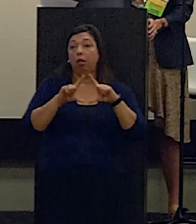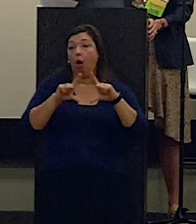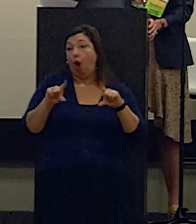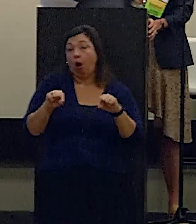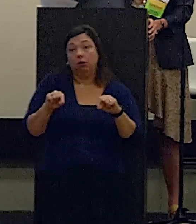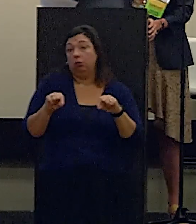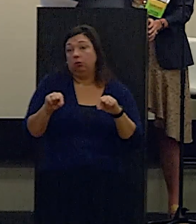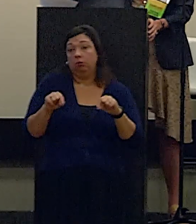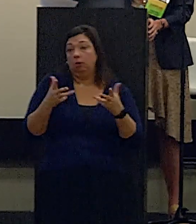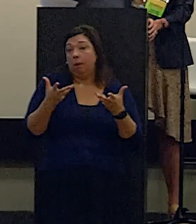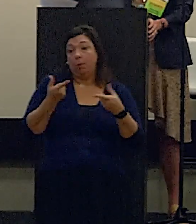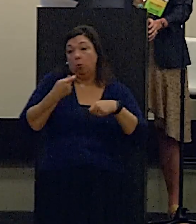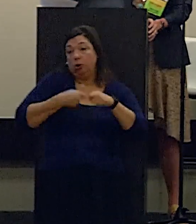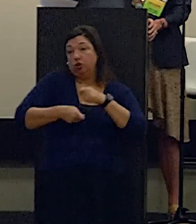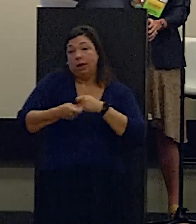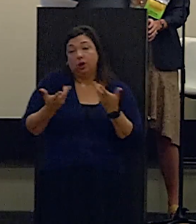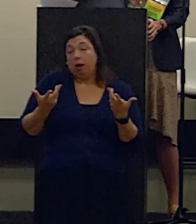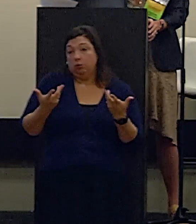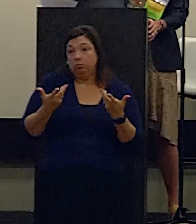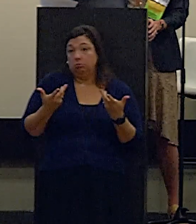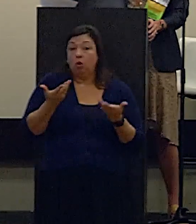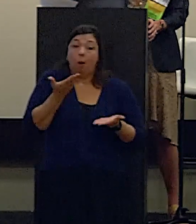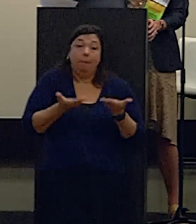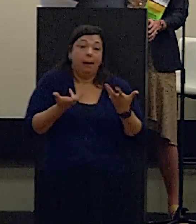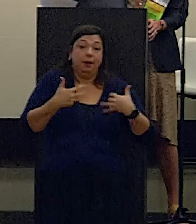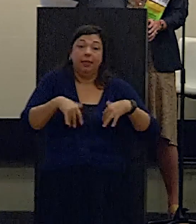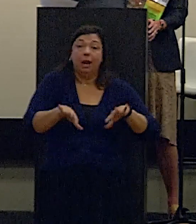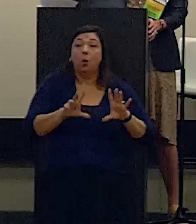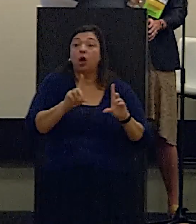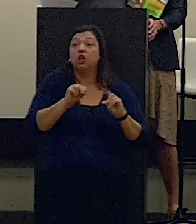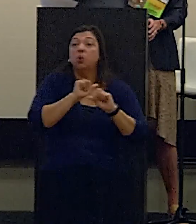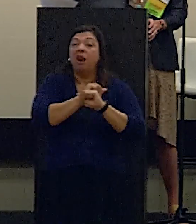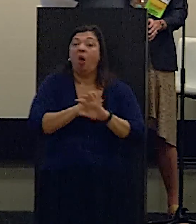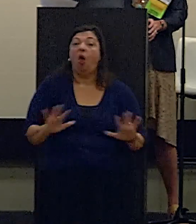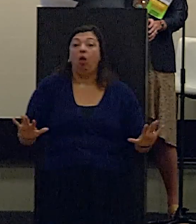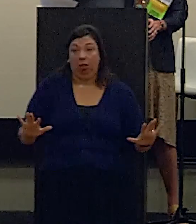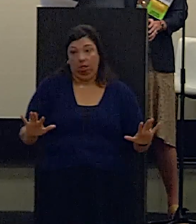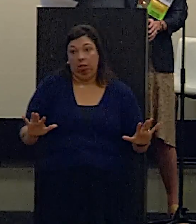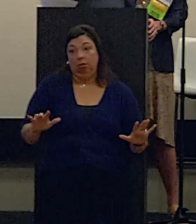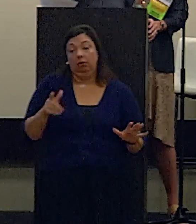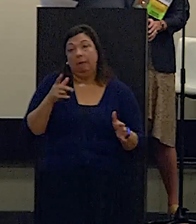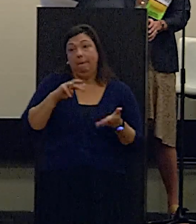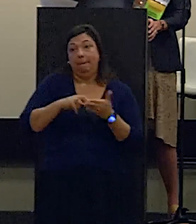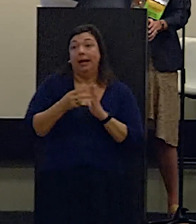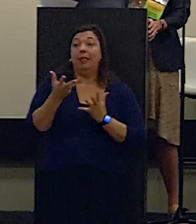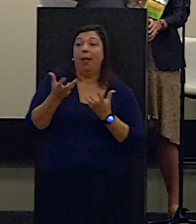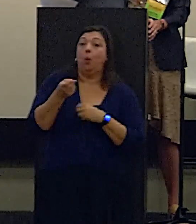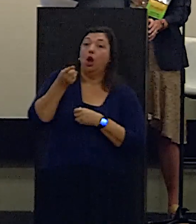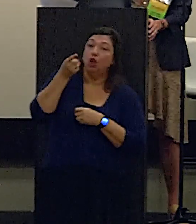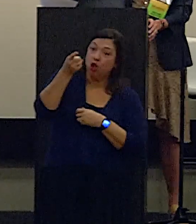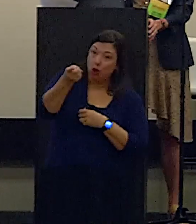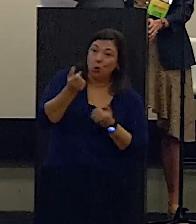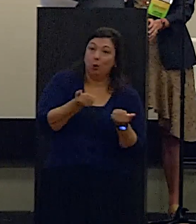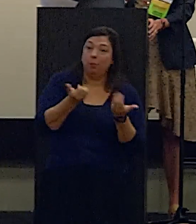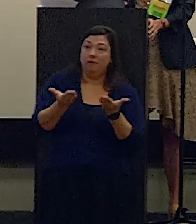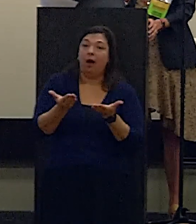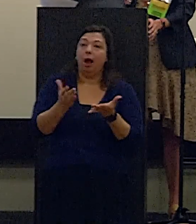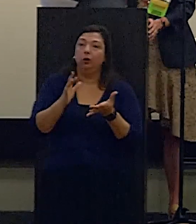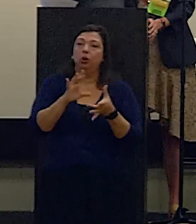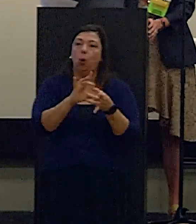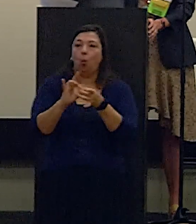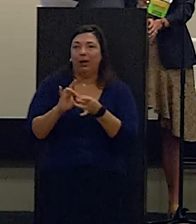to change that out all the time. But maybe they don't want to do it at all. And so they want you to be the provider